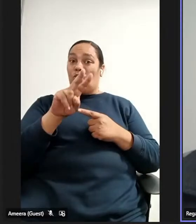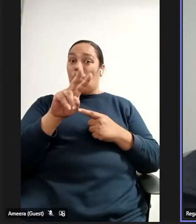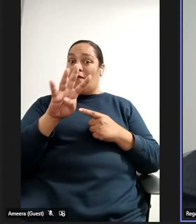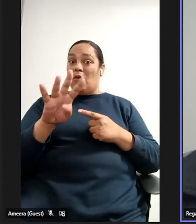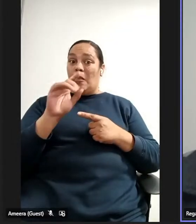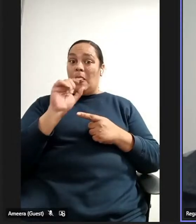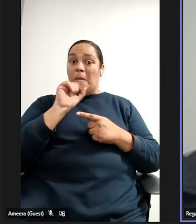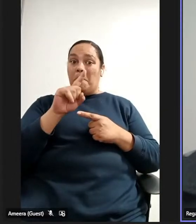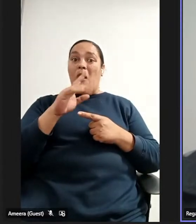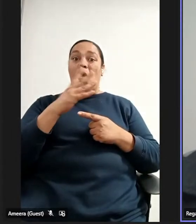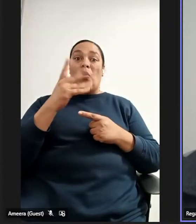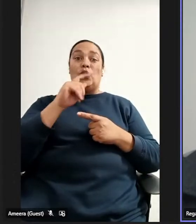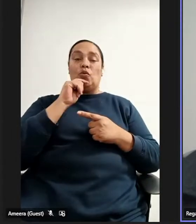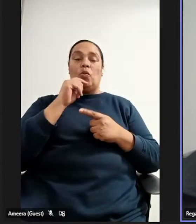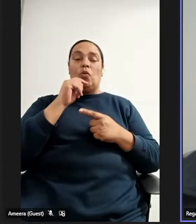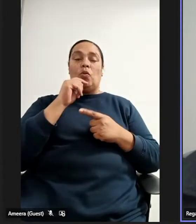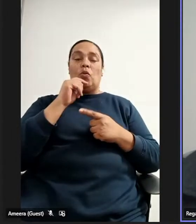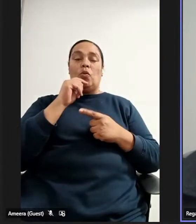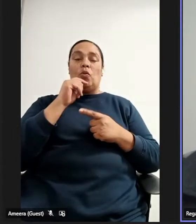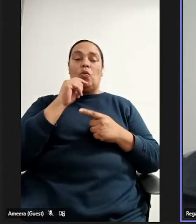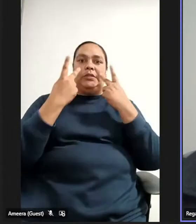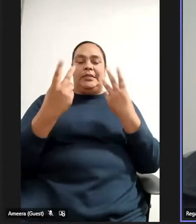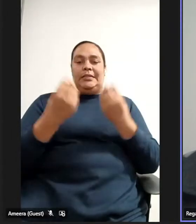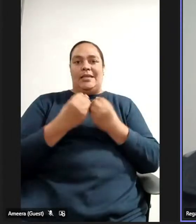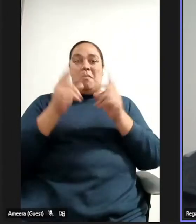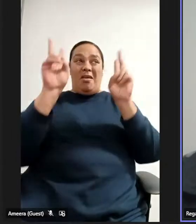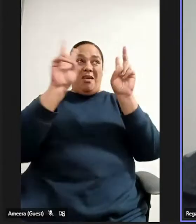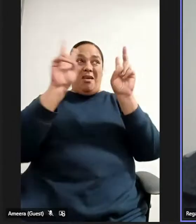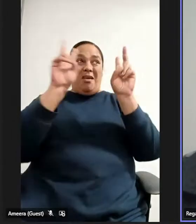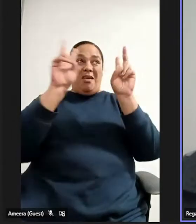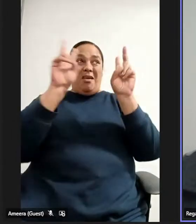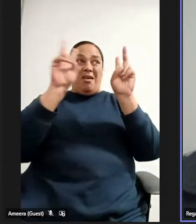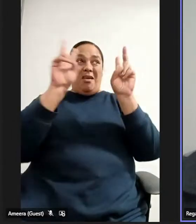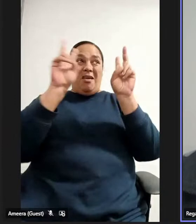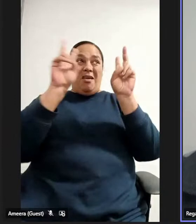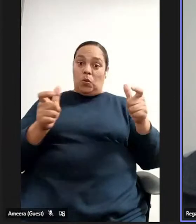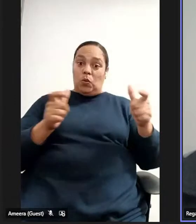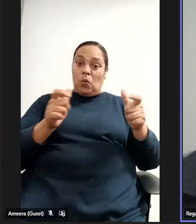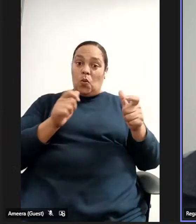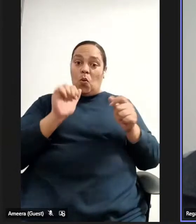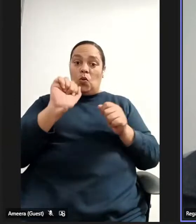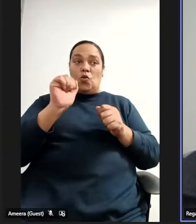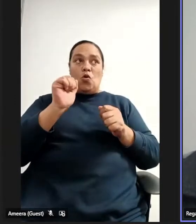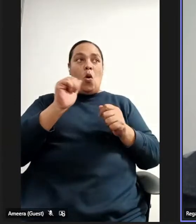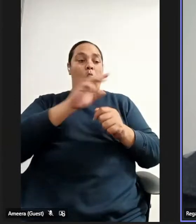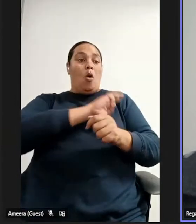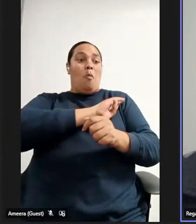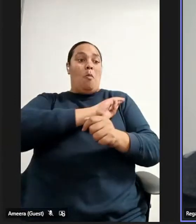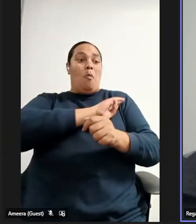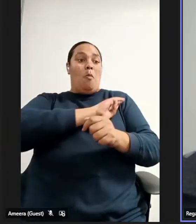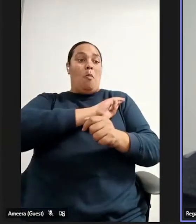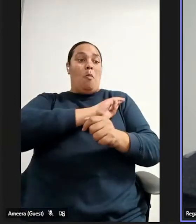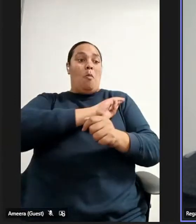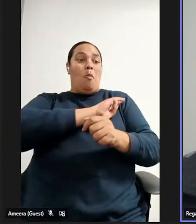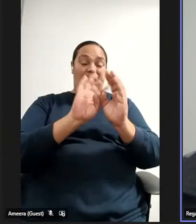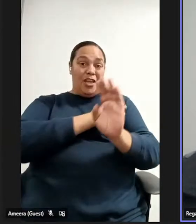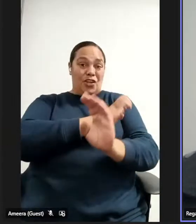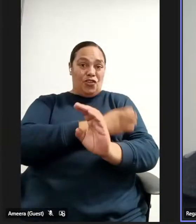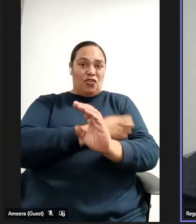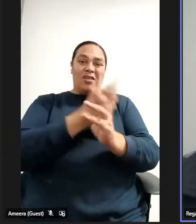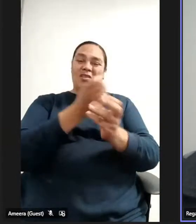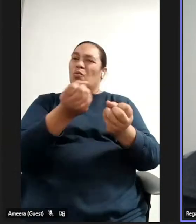hope to see Eskom stabilize the grid to some degree. Could you just maybe give us more details as to